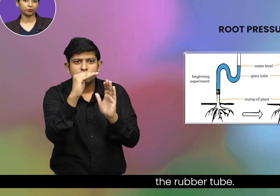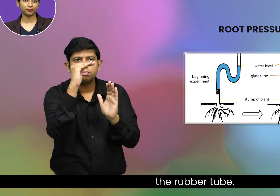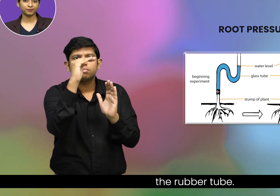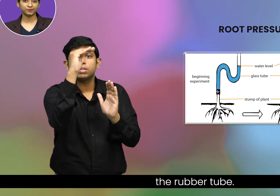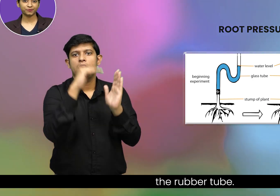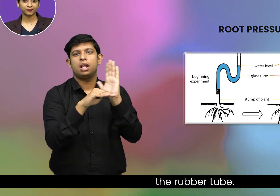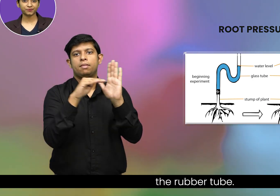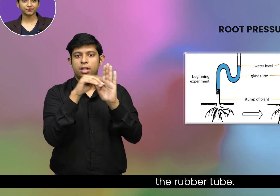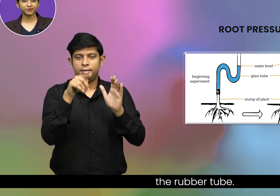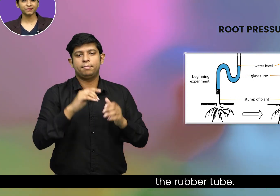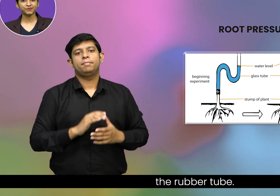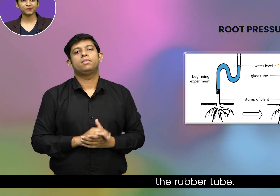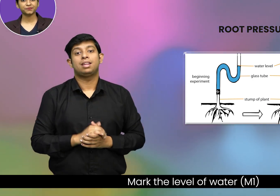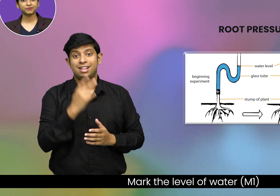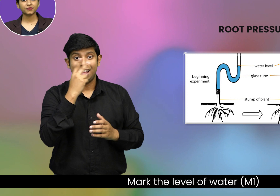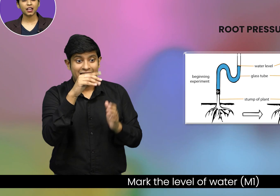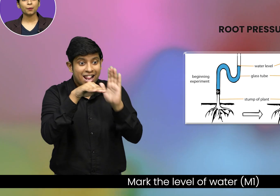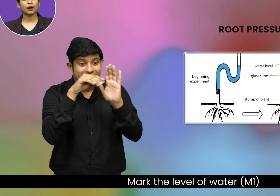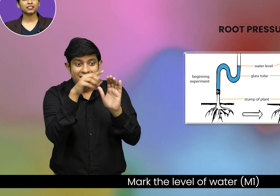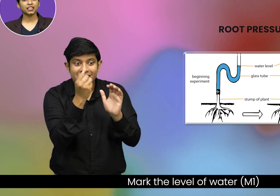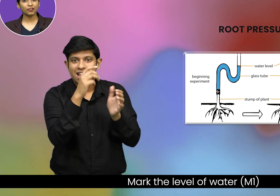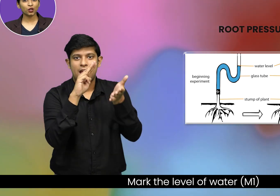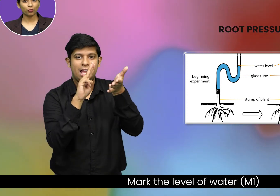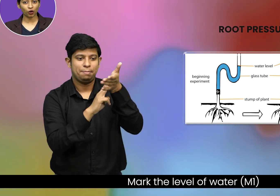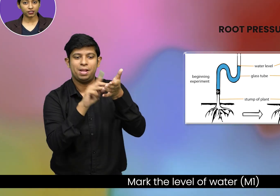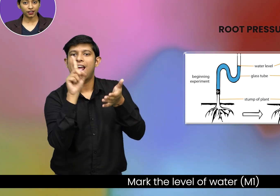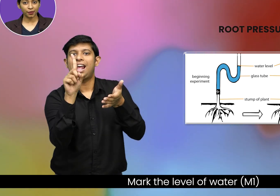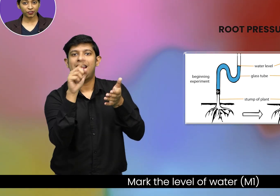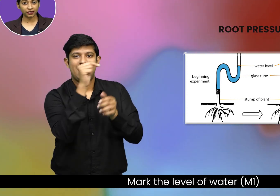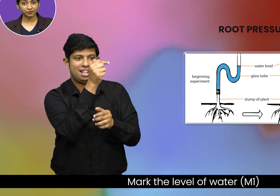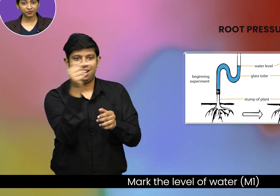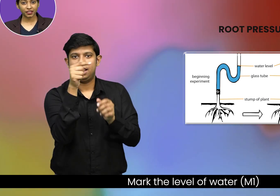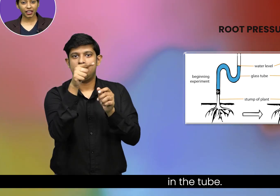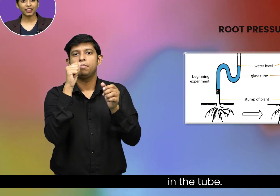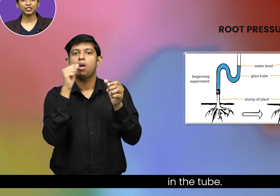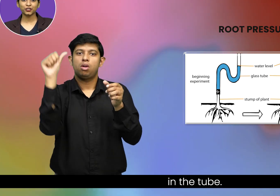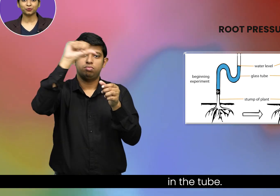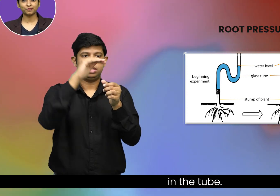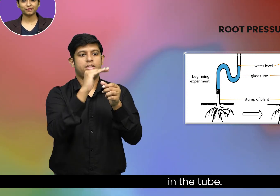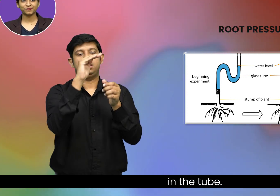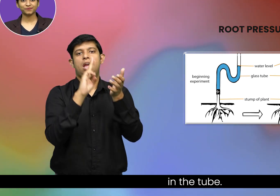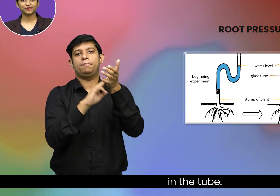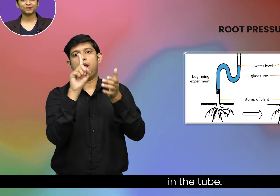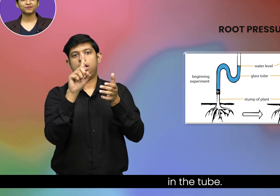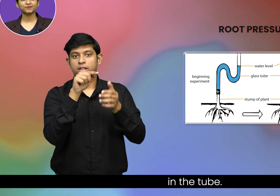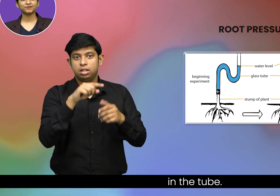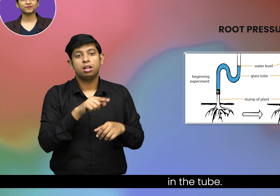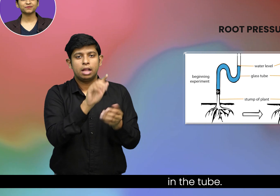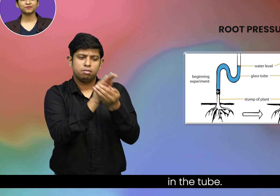tube. Mark the level of water M1 in the tube.